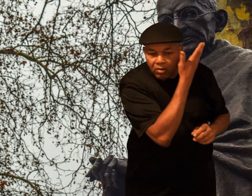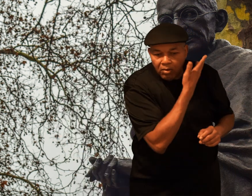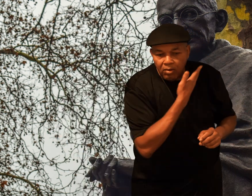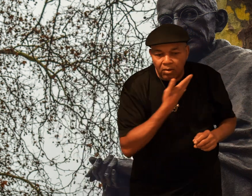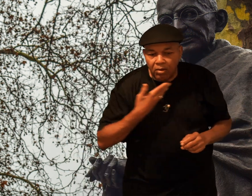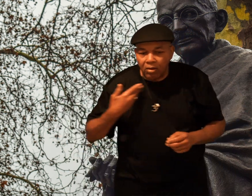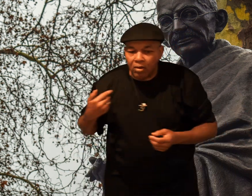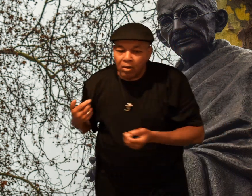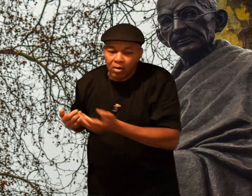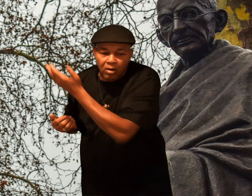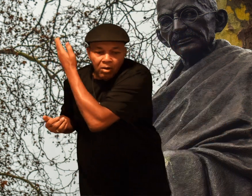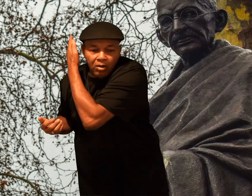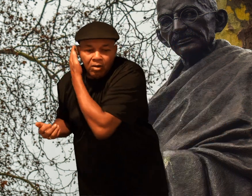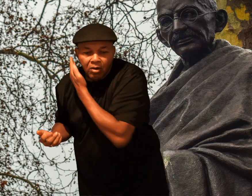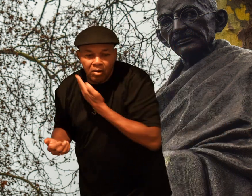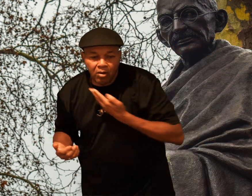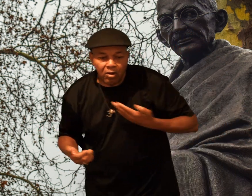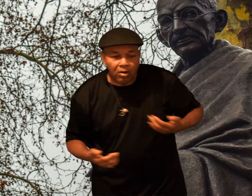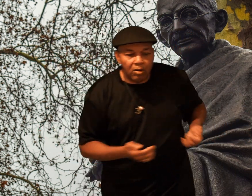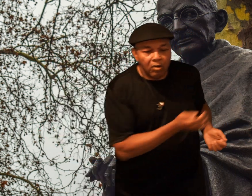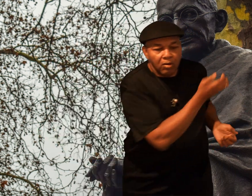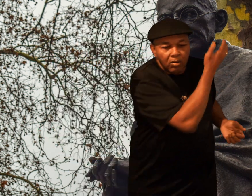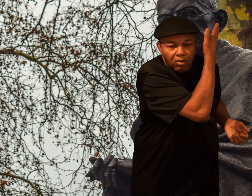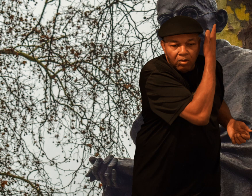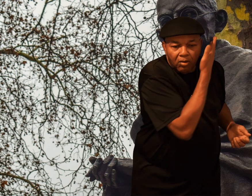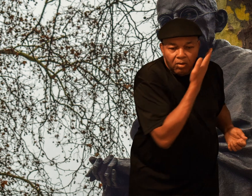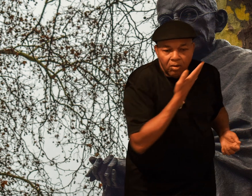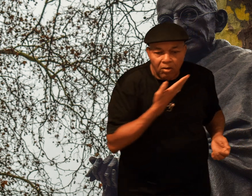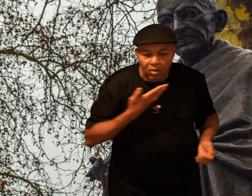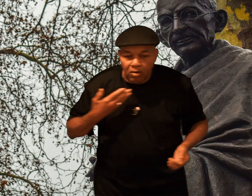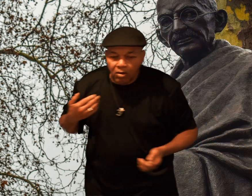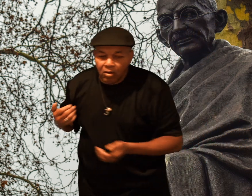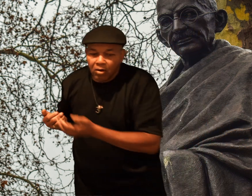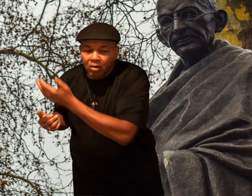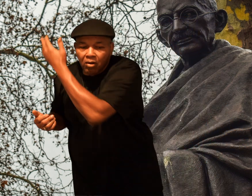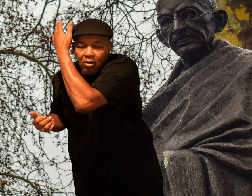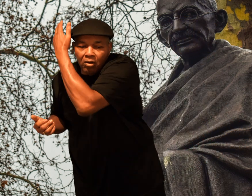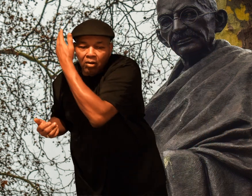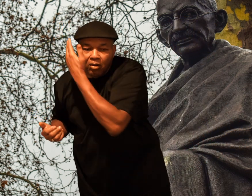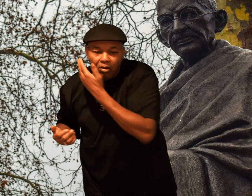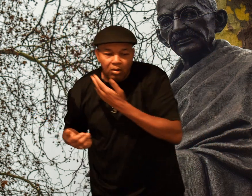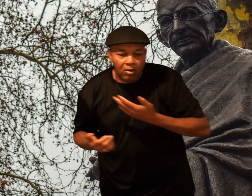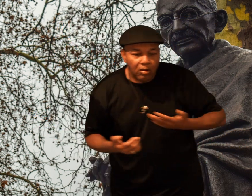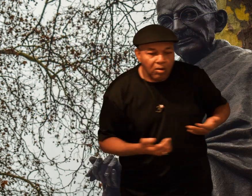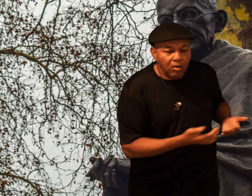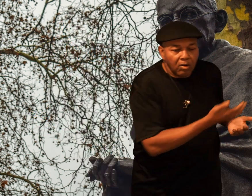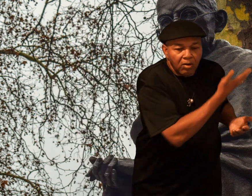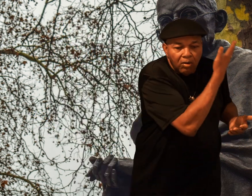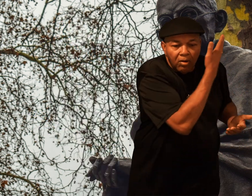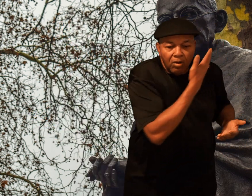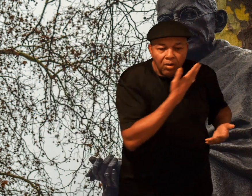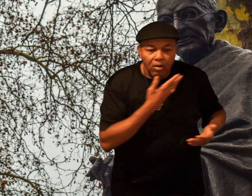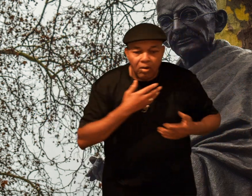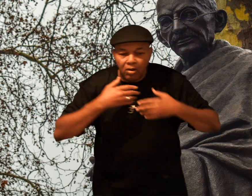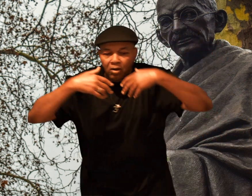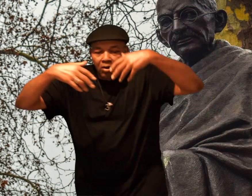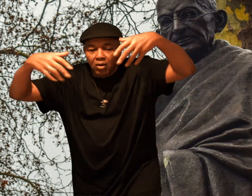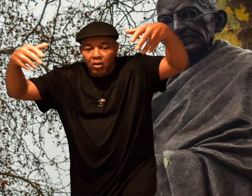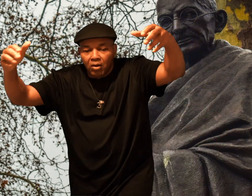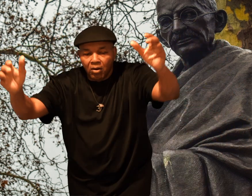that's just the story of three souls who shook our planet after being down on their knees. And it's not gonna stop. Those seeds have now become trees, and us human beings will